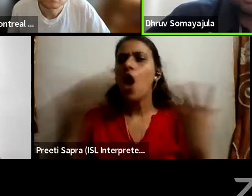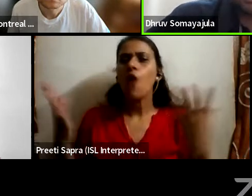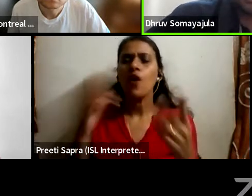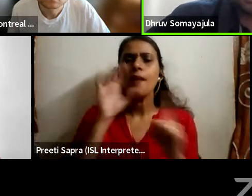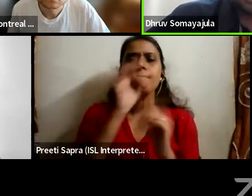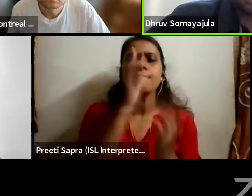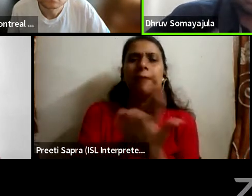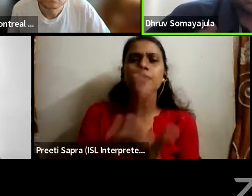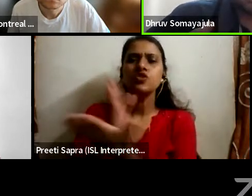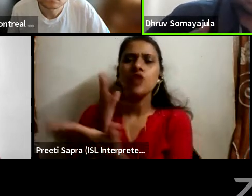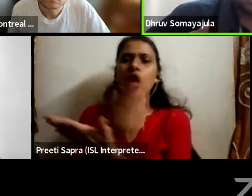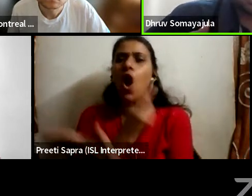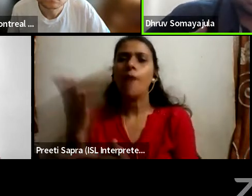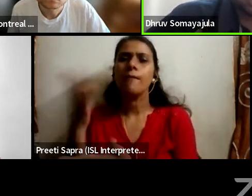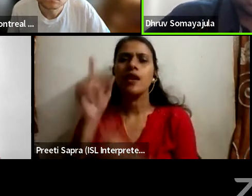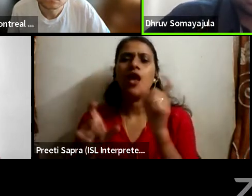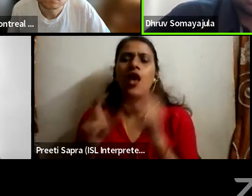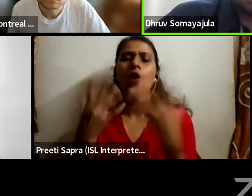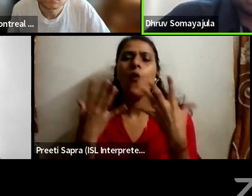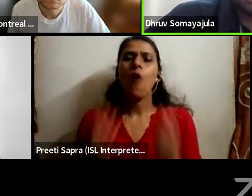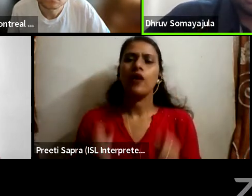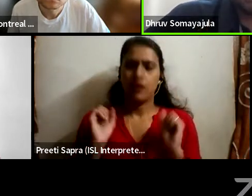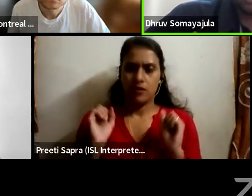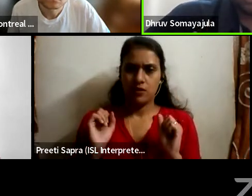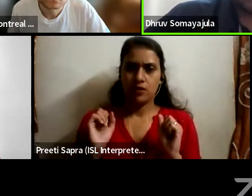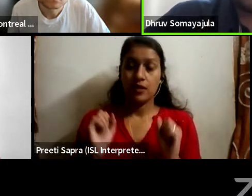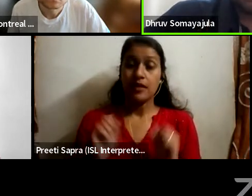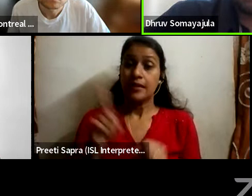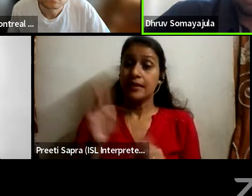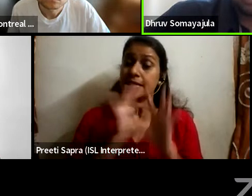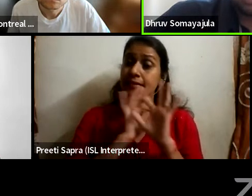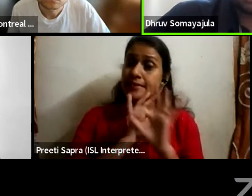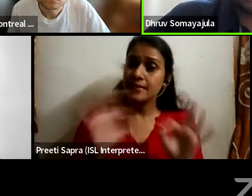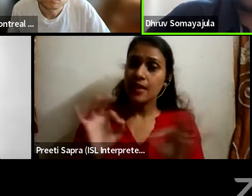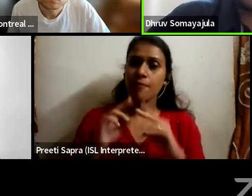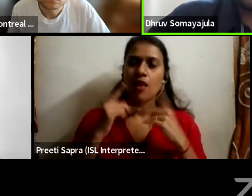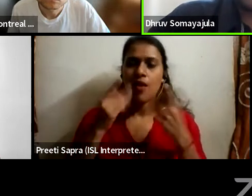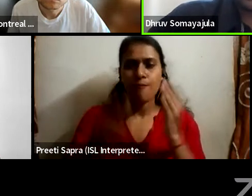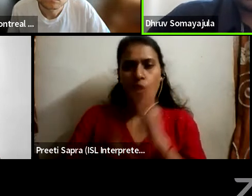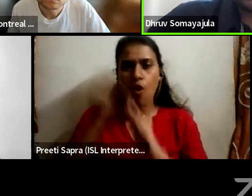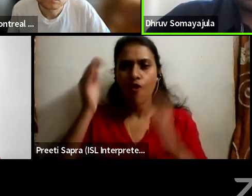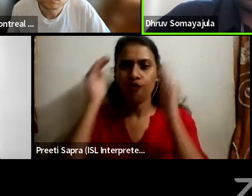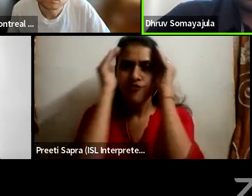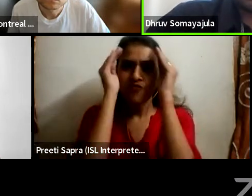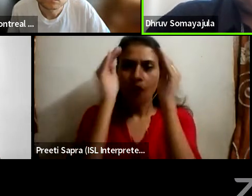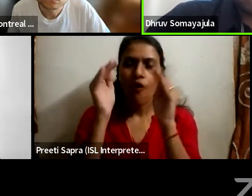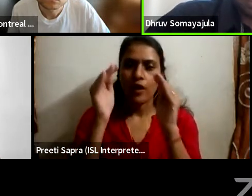for. So there simply needs to be a lot more focus on